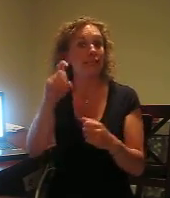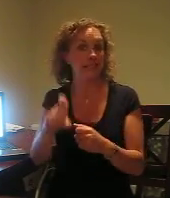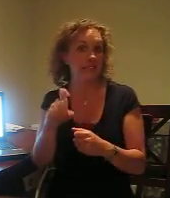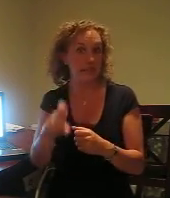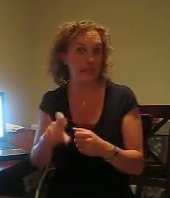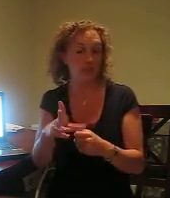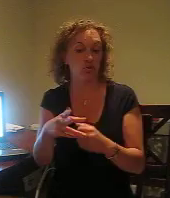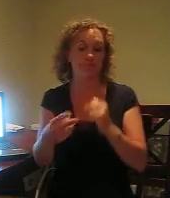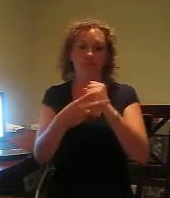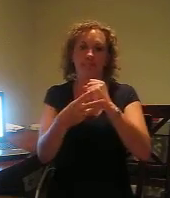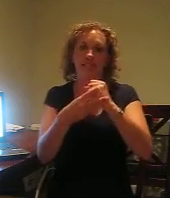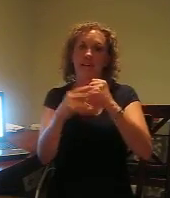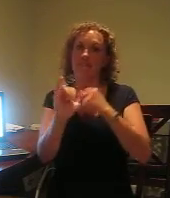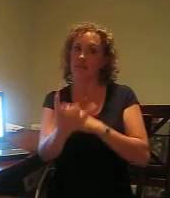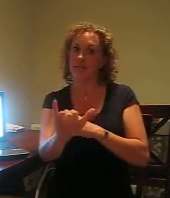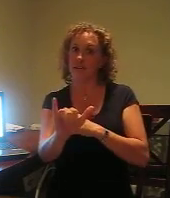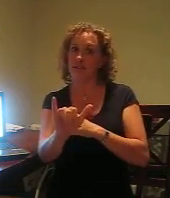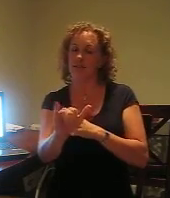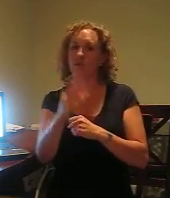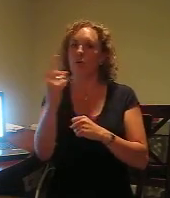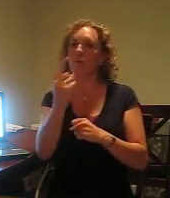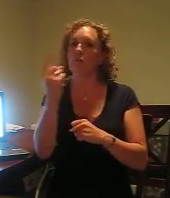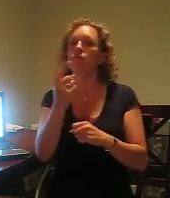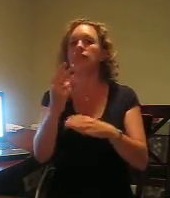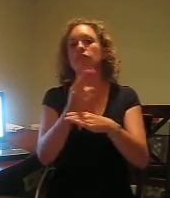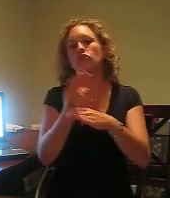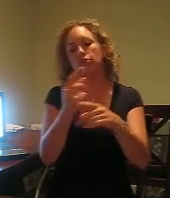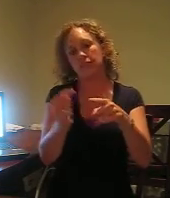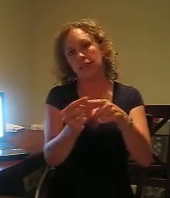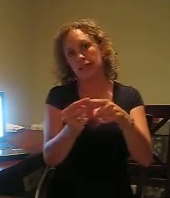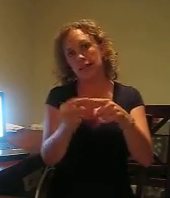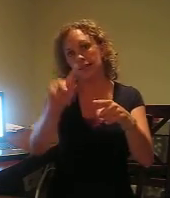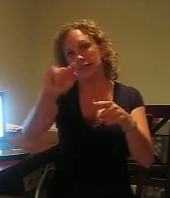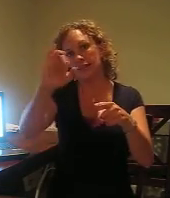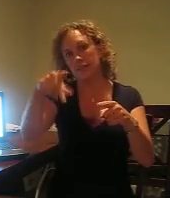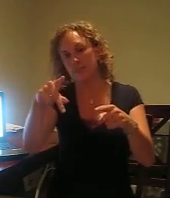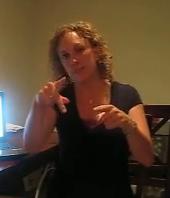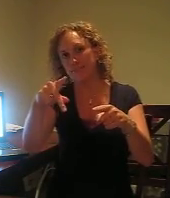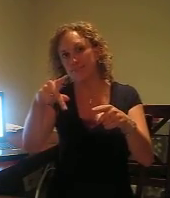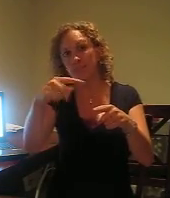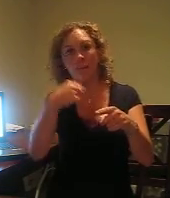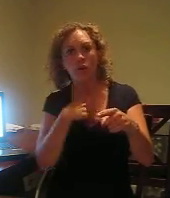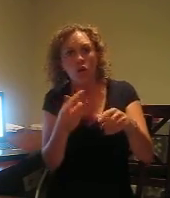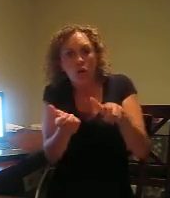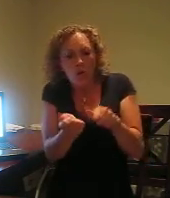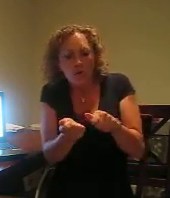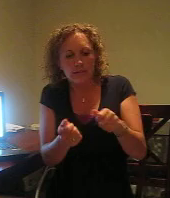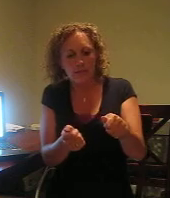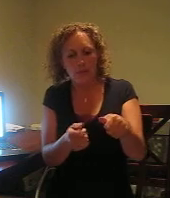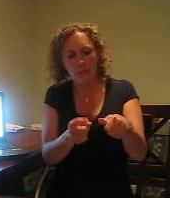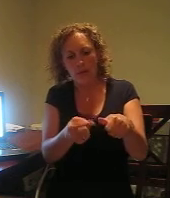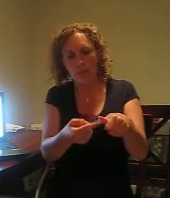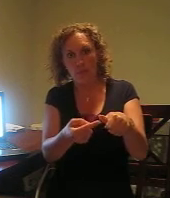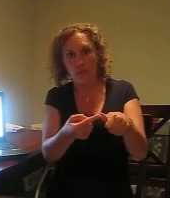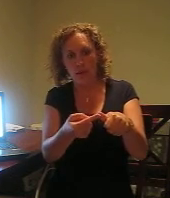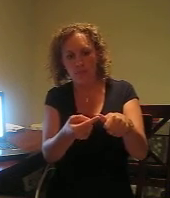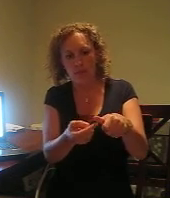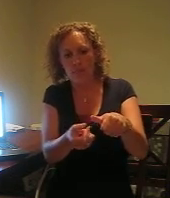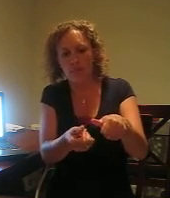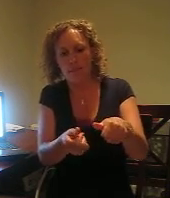conserve that and always use the tip. The way I'm going to hold this is with my thumb up towards the blade, and as you've seen me